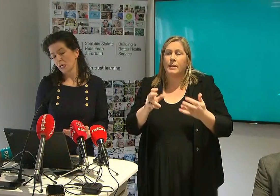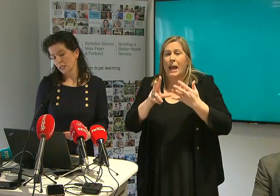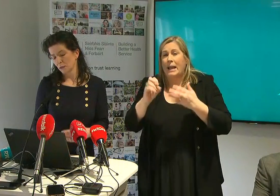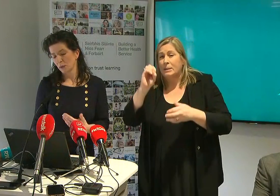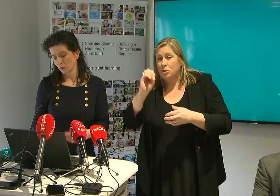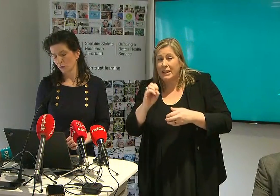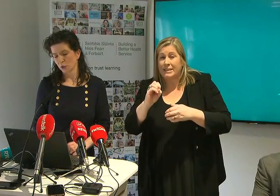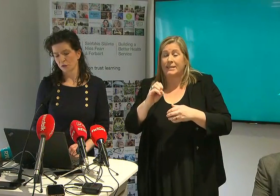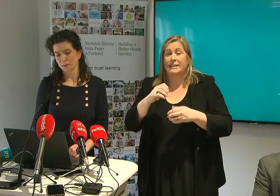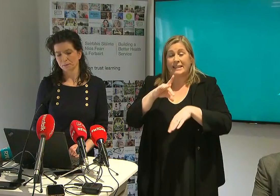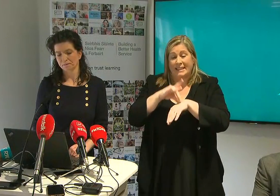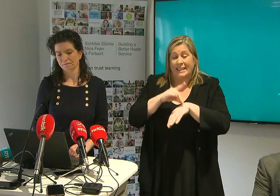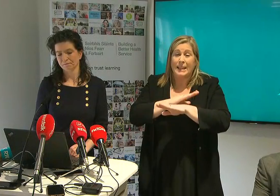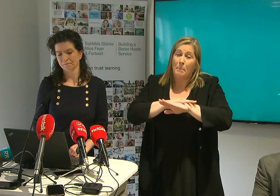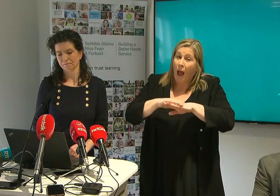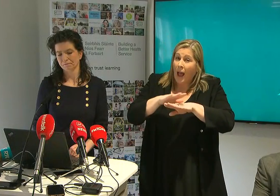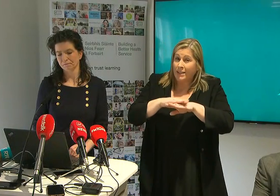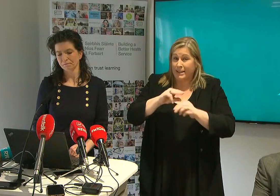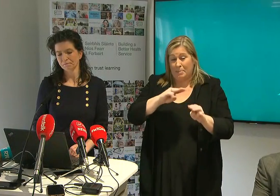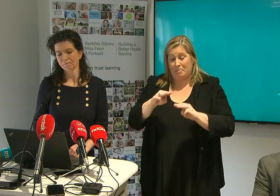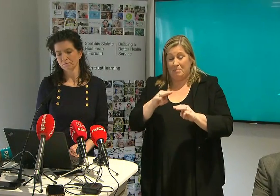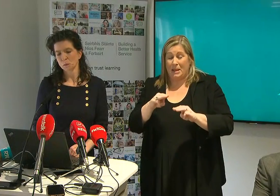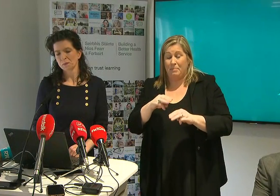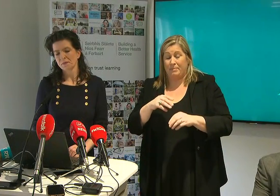disease is mild and people recover.